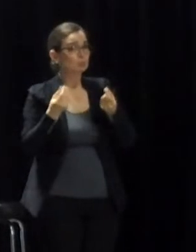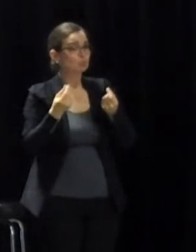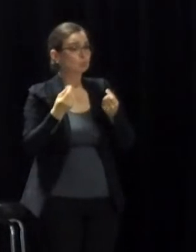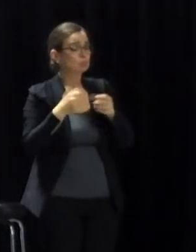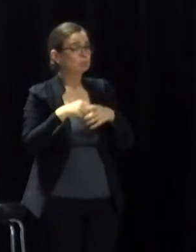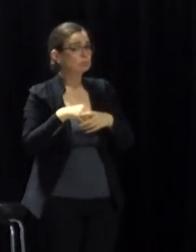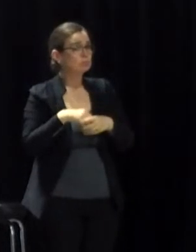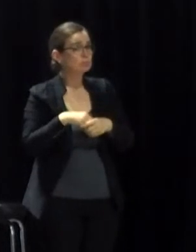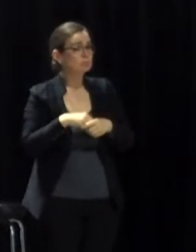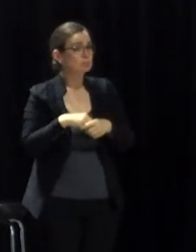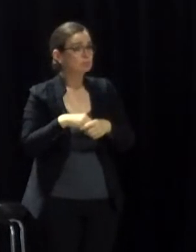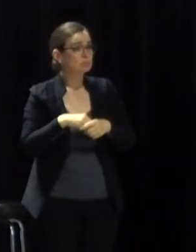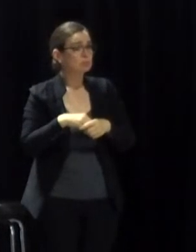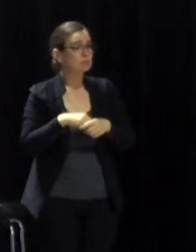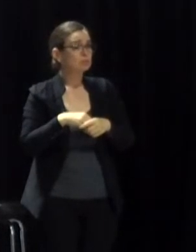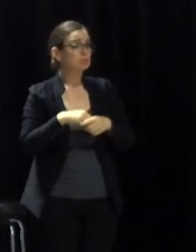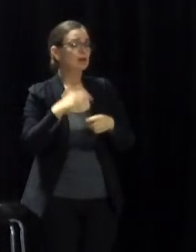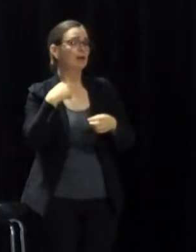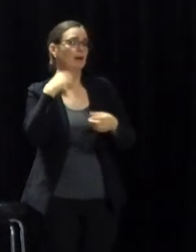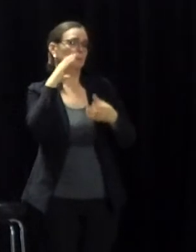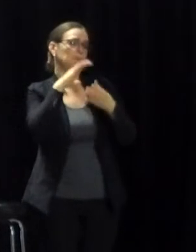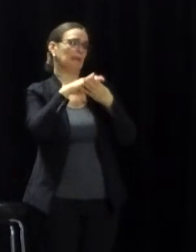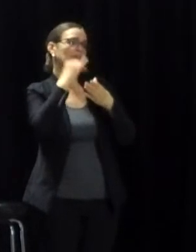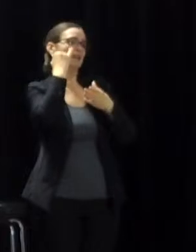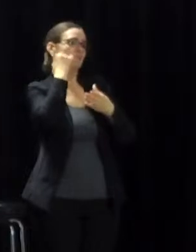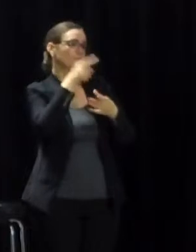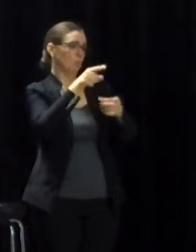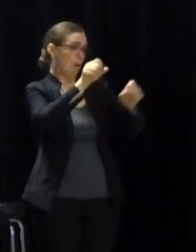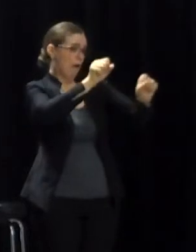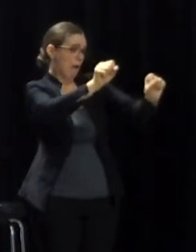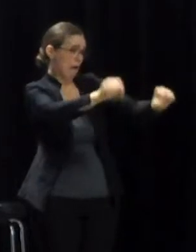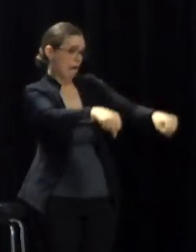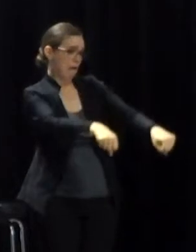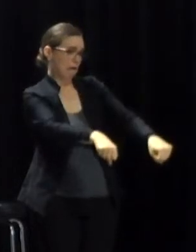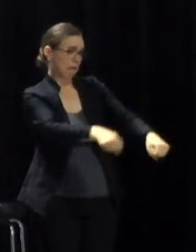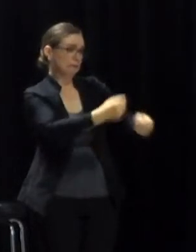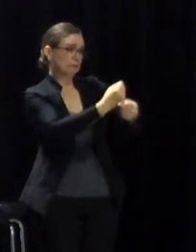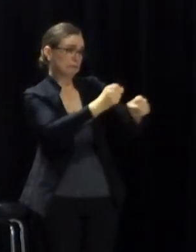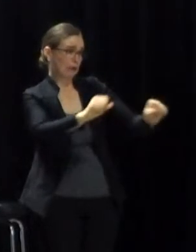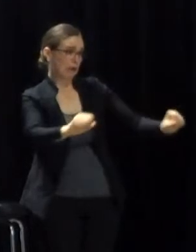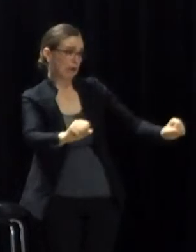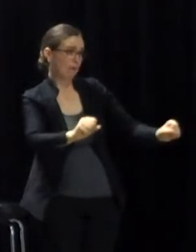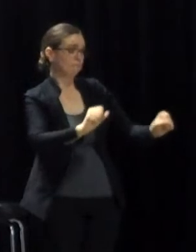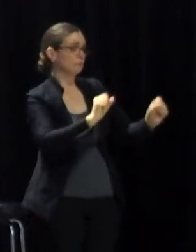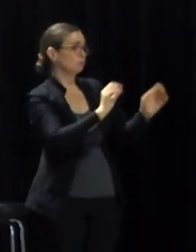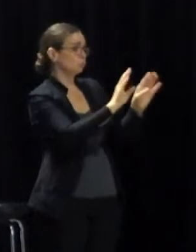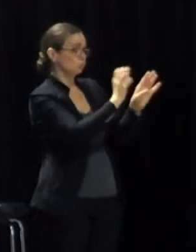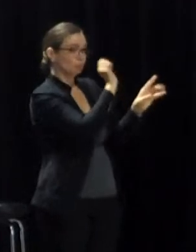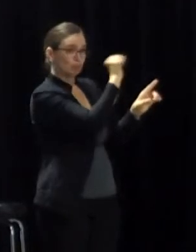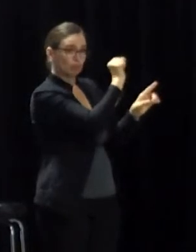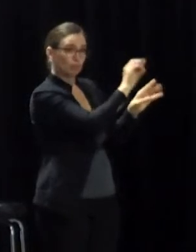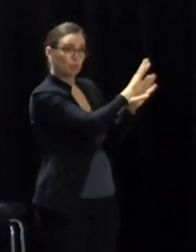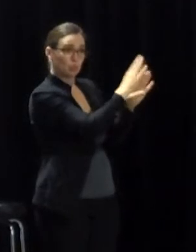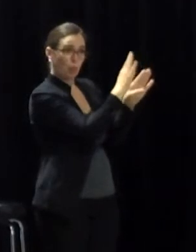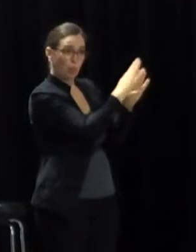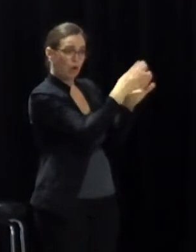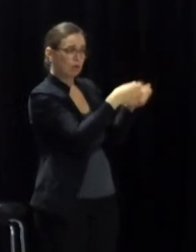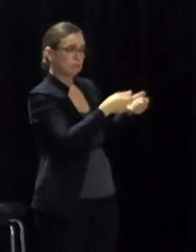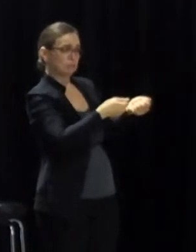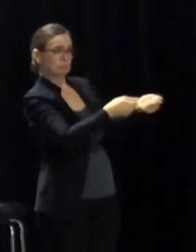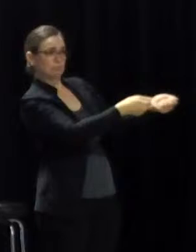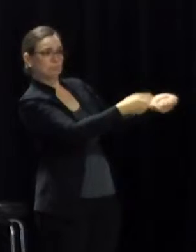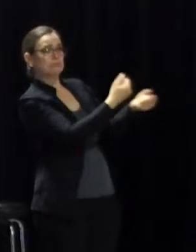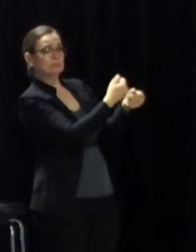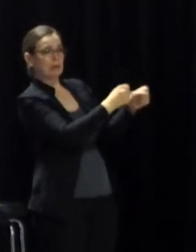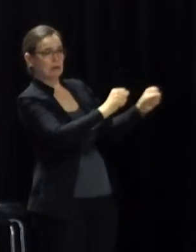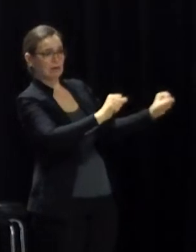can leave it out front for the kids to grab it, that makes sense. I know we'll be trick-or-treating as a family in